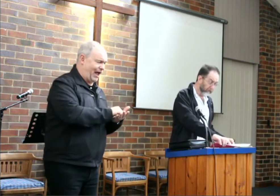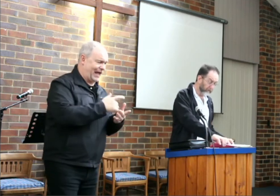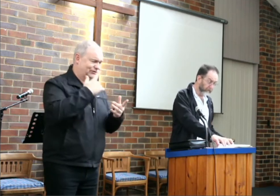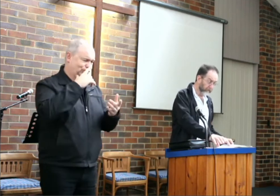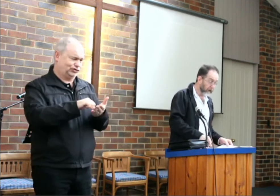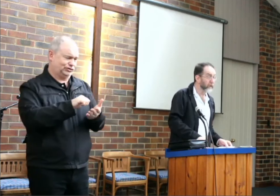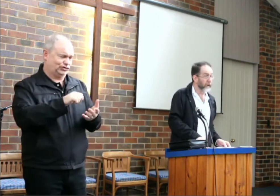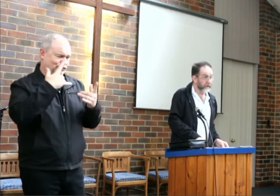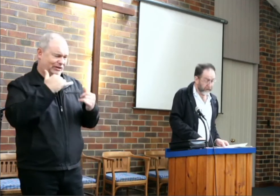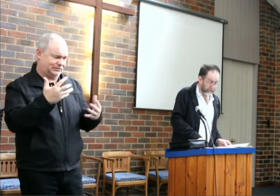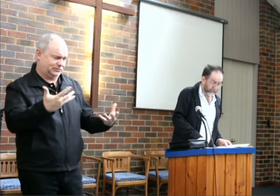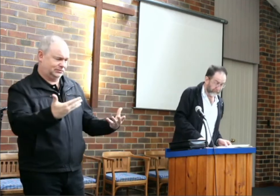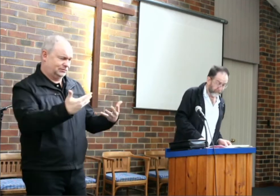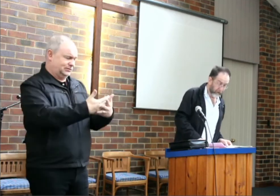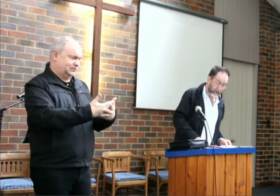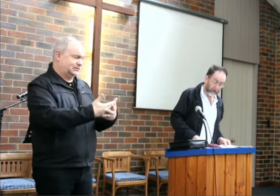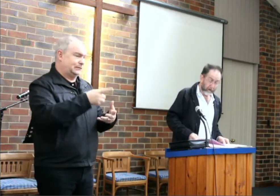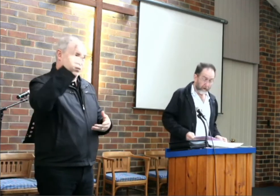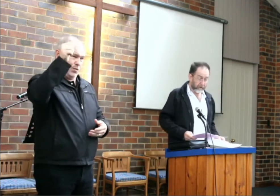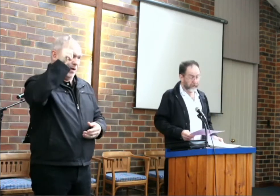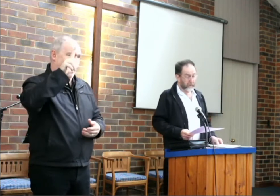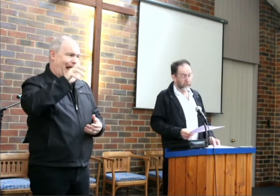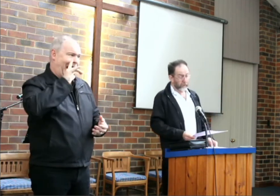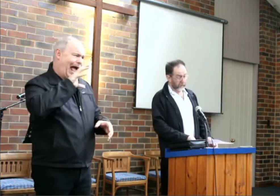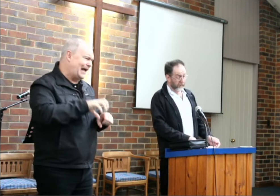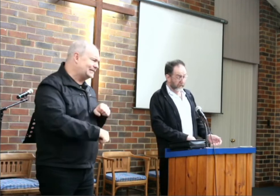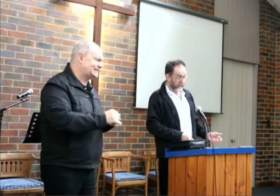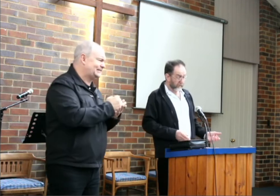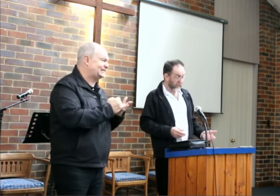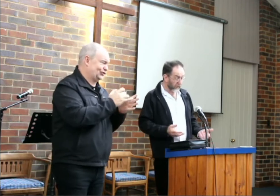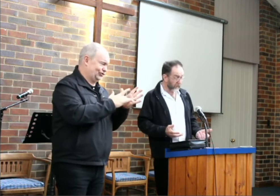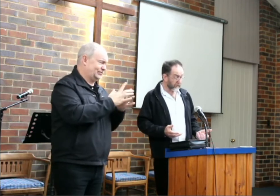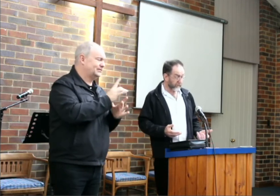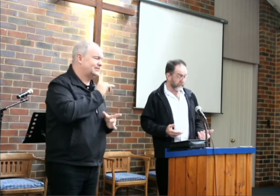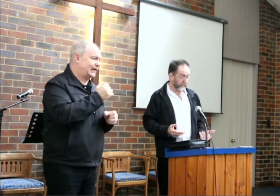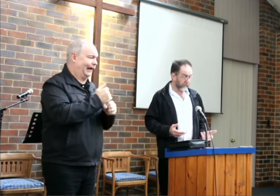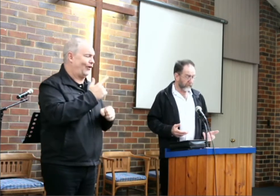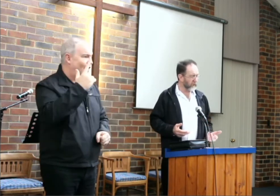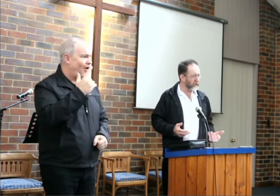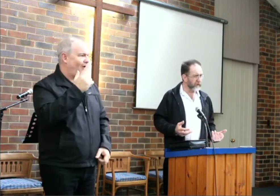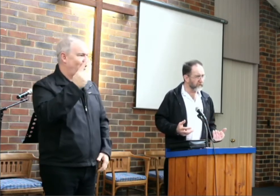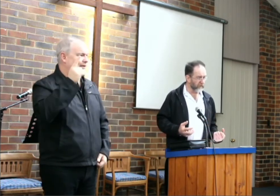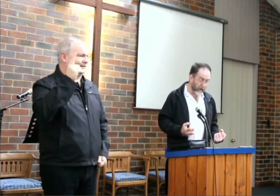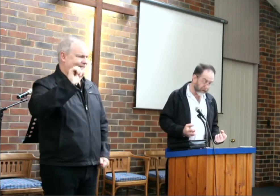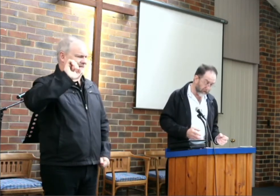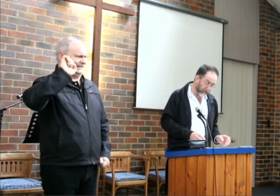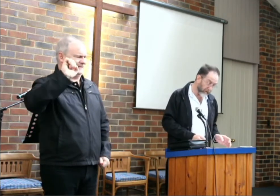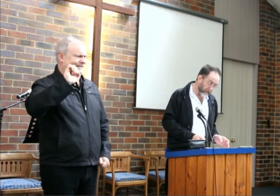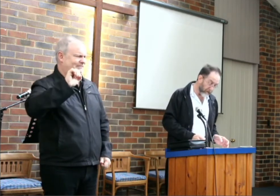Well, we know he hates sin. Jesus warned that God, in his